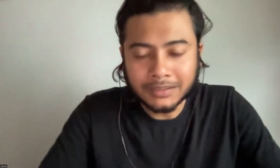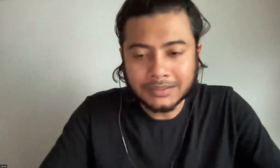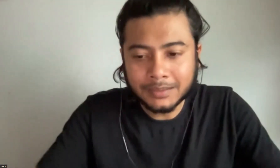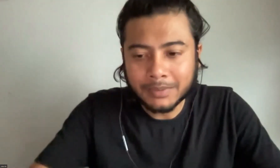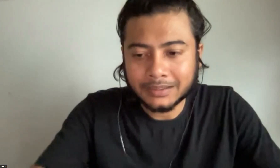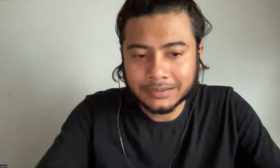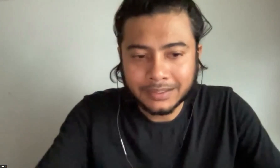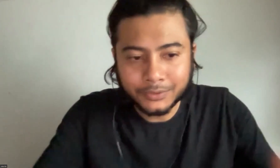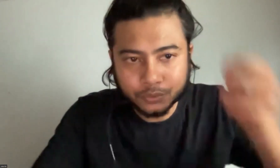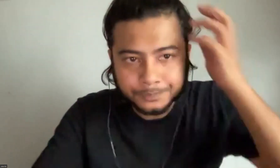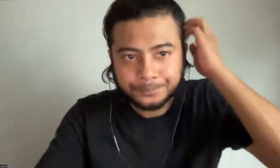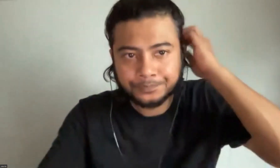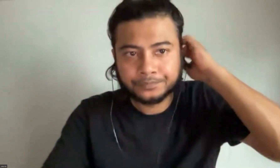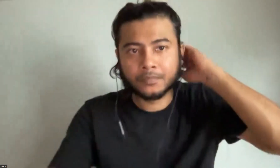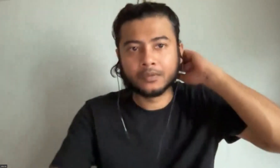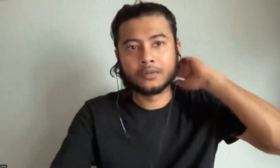Mataji, I'm back. Thank you.